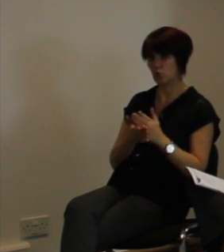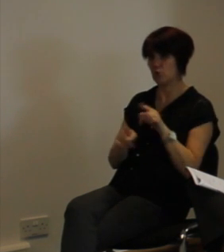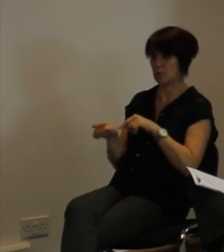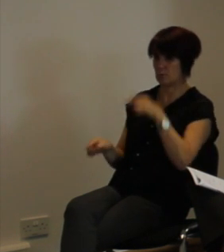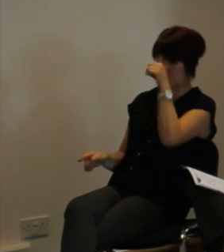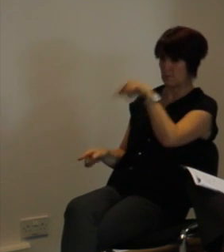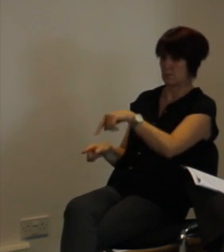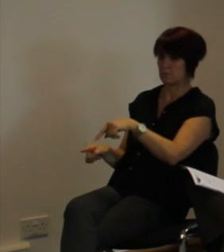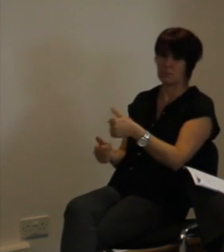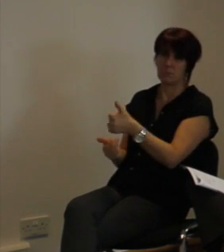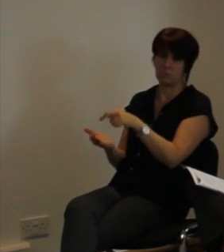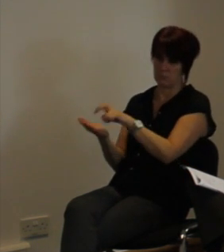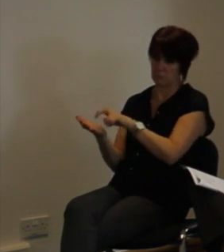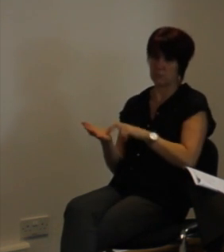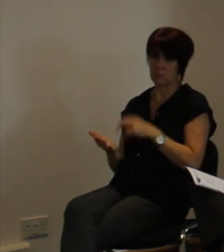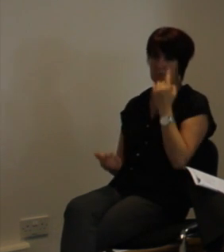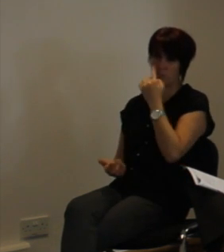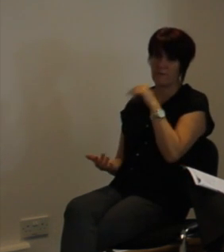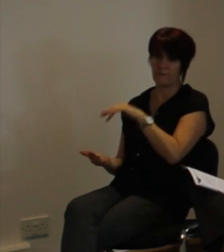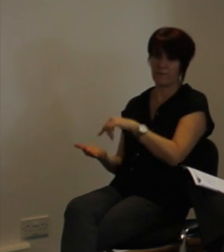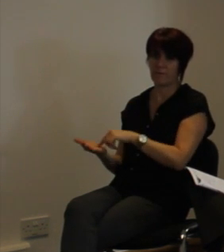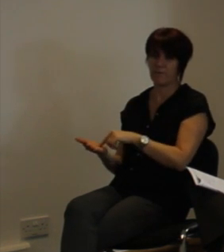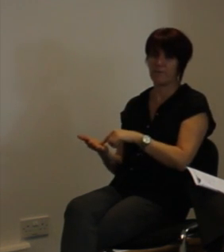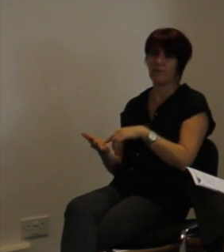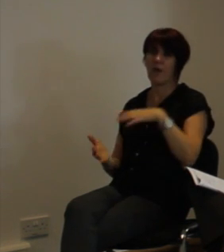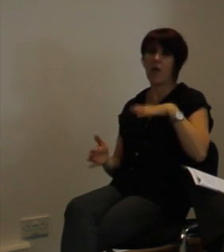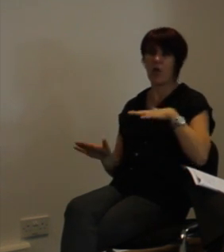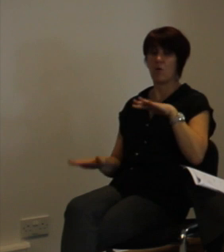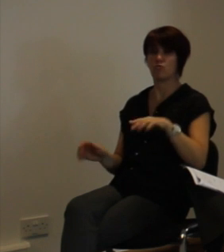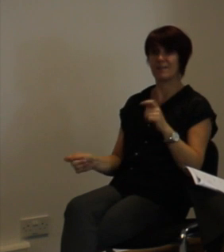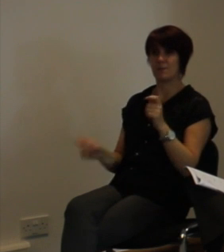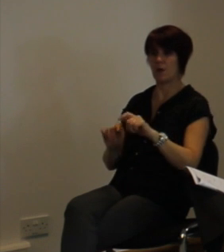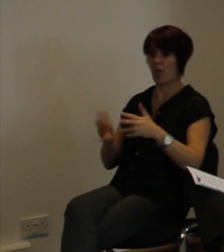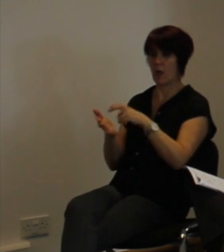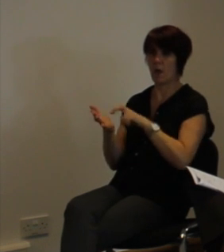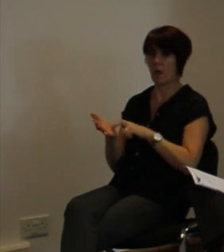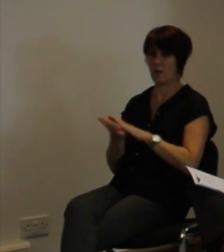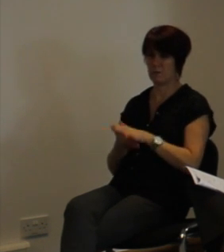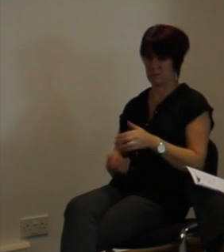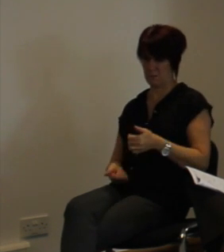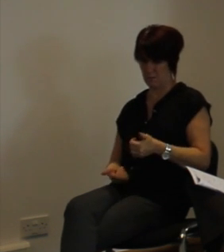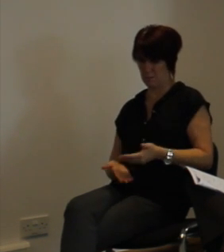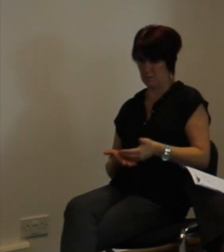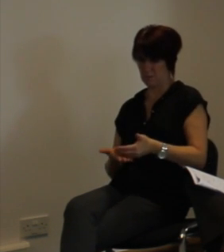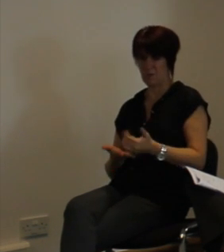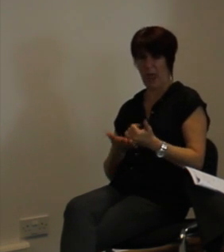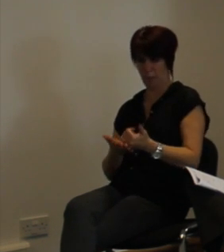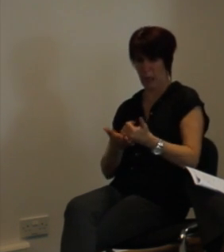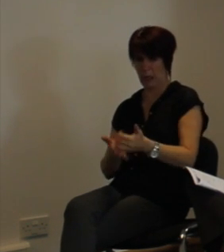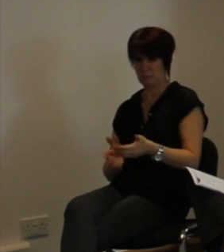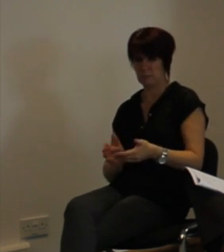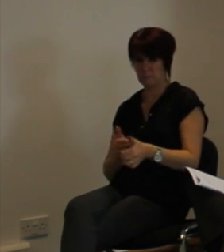function. Reasonable adjustments otherwise could undermine your quality, as mentioned, so IV sampling, the internal